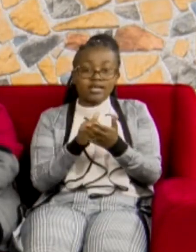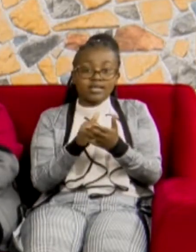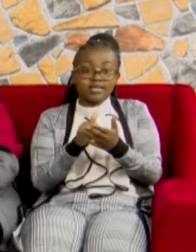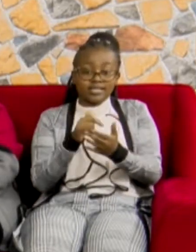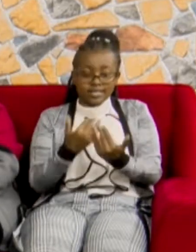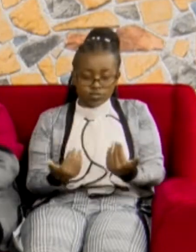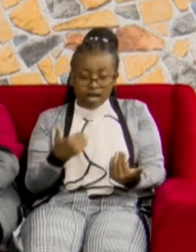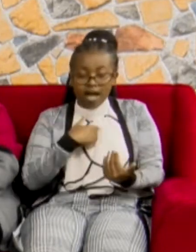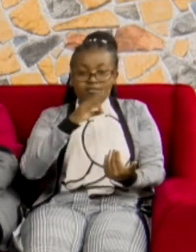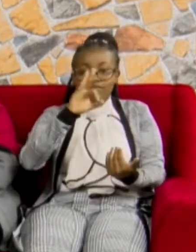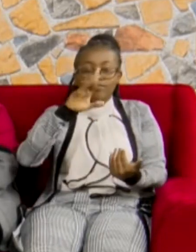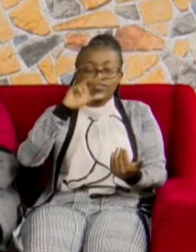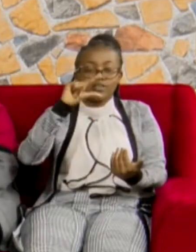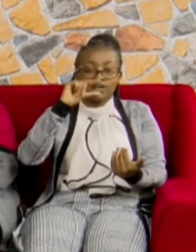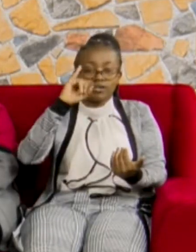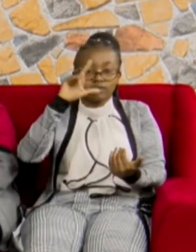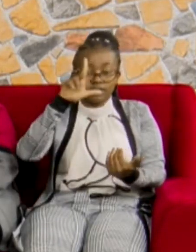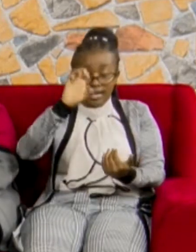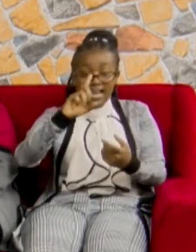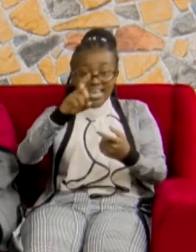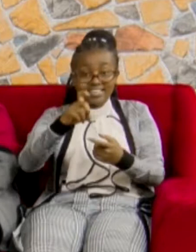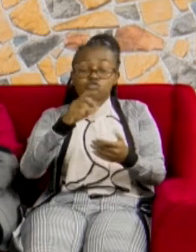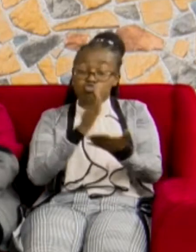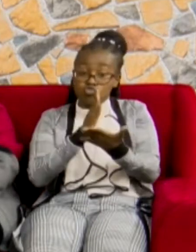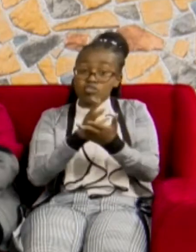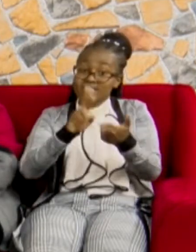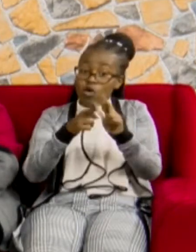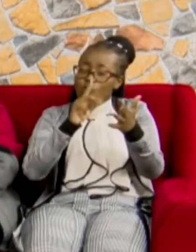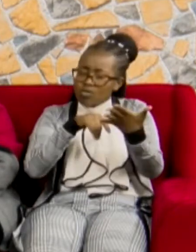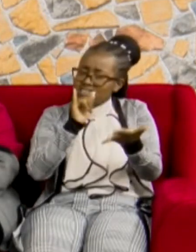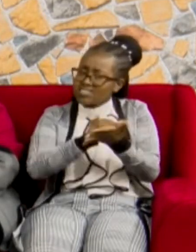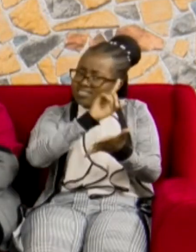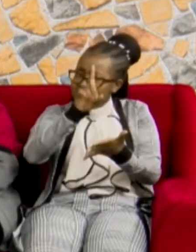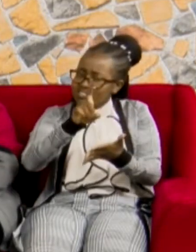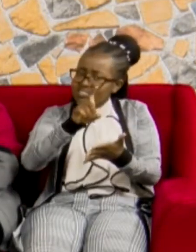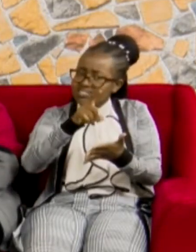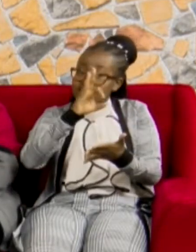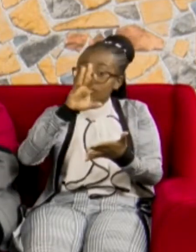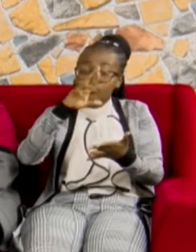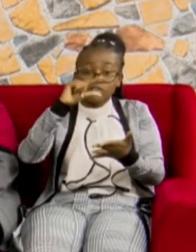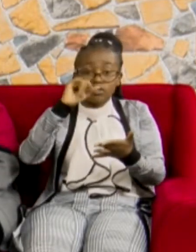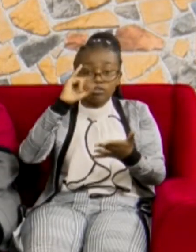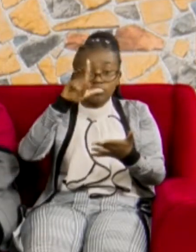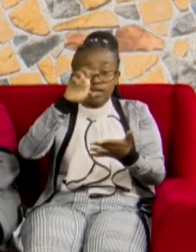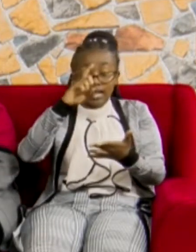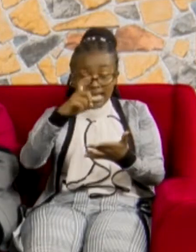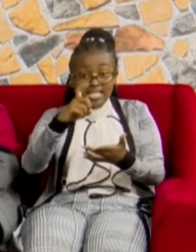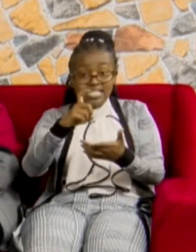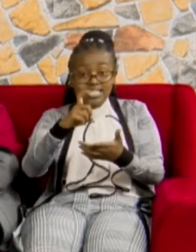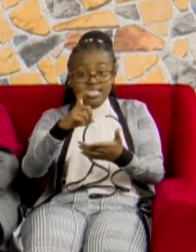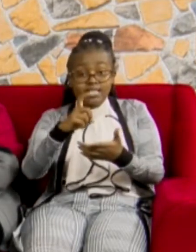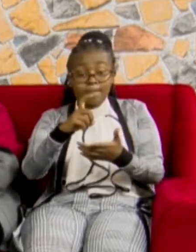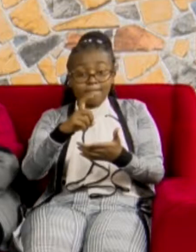has Fragile X syndrome or not. So it is related. So what exactly is Fragile X? So Fragile X is a genetic disorder, as I've